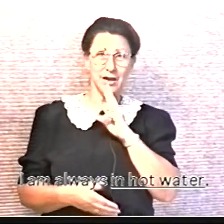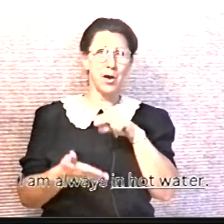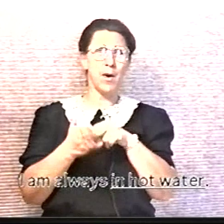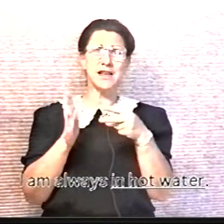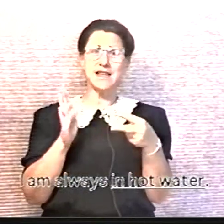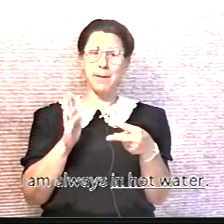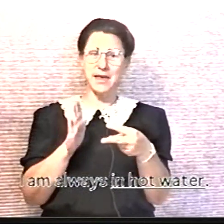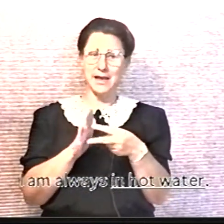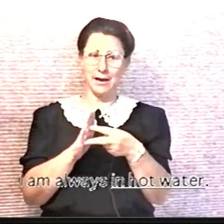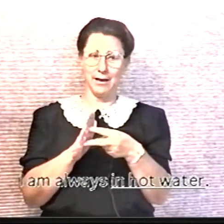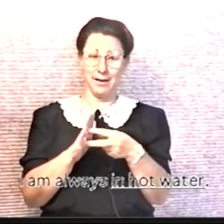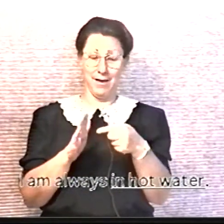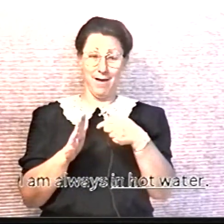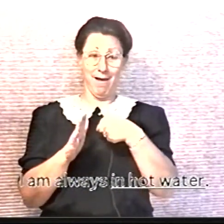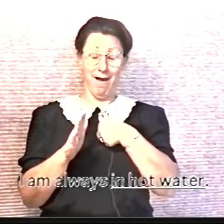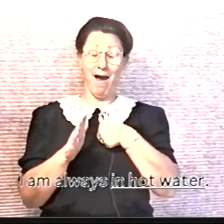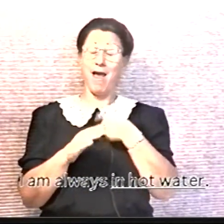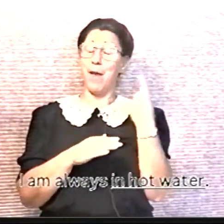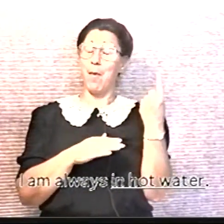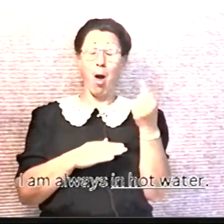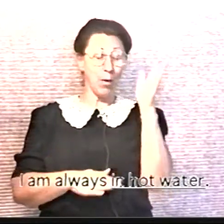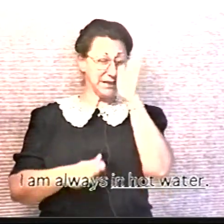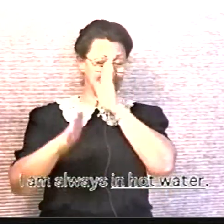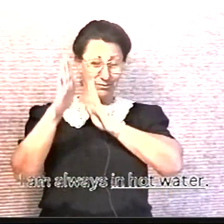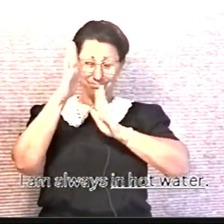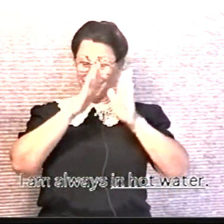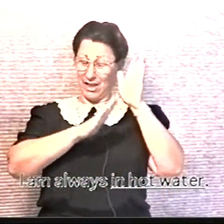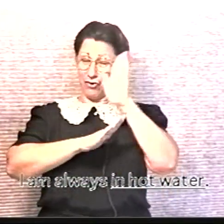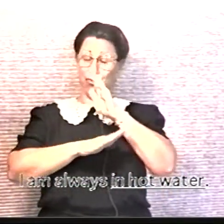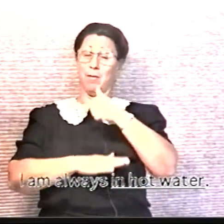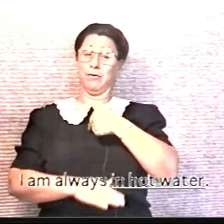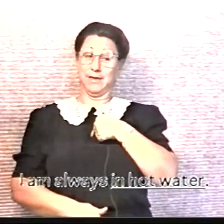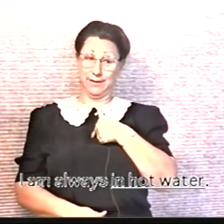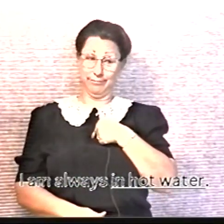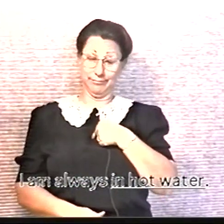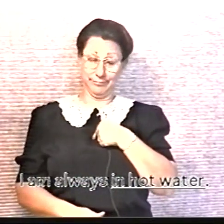does that mean? I am always in trouble.